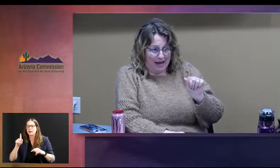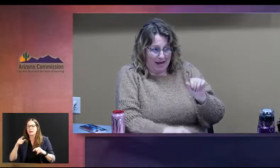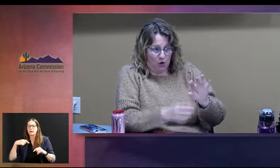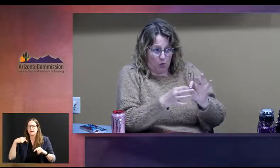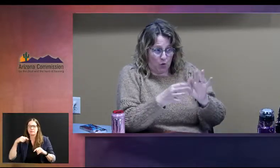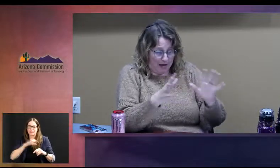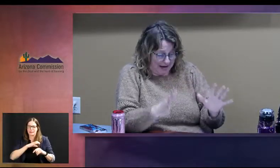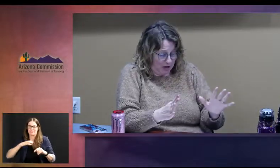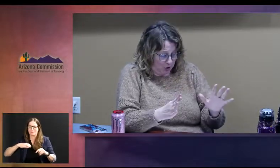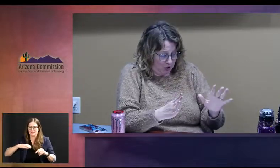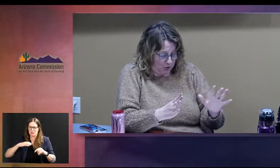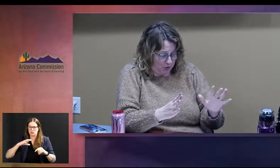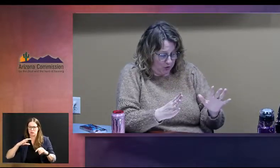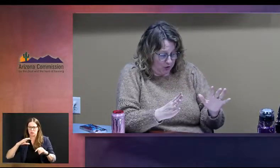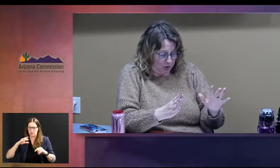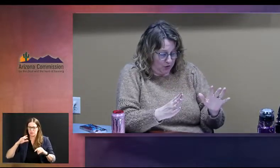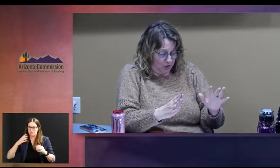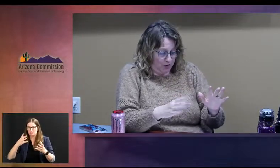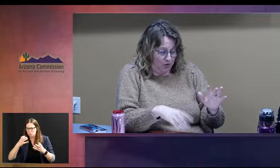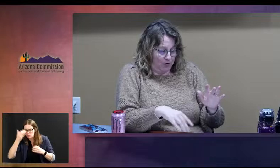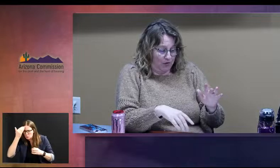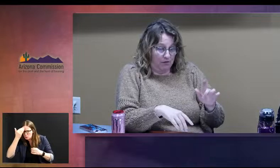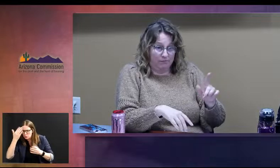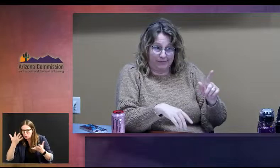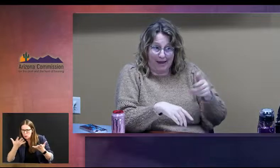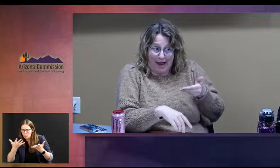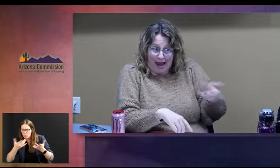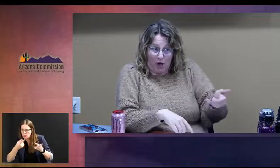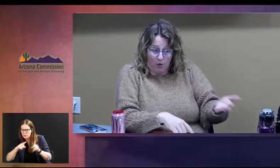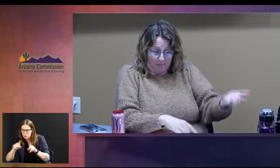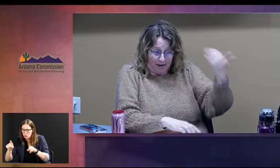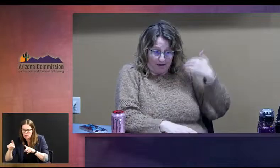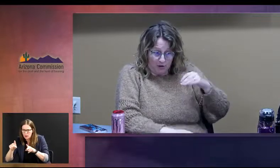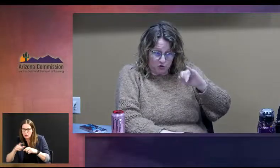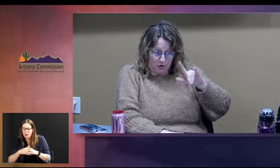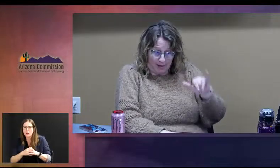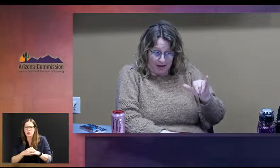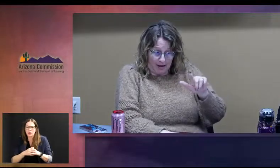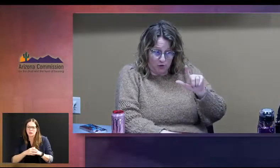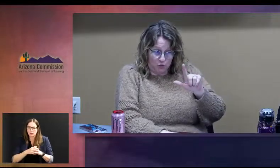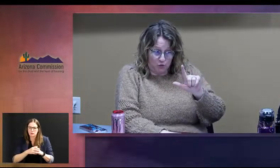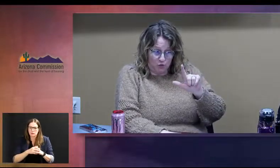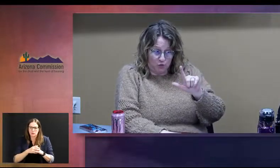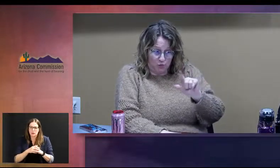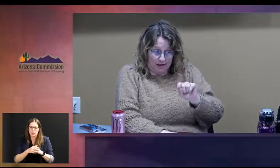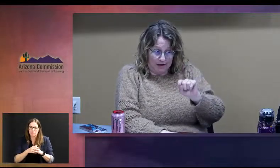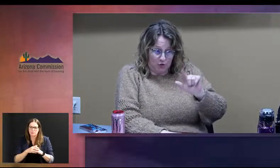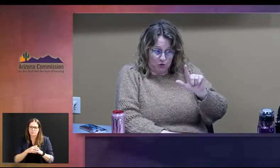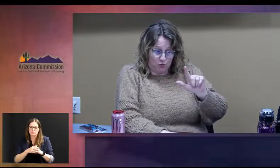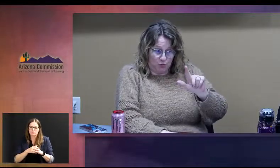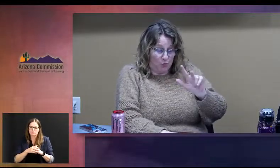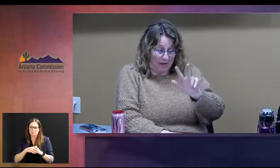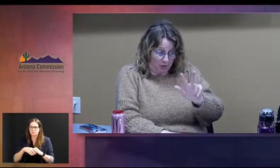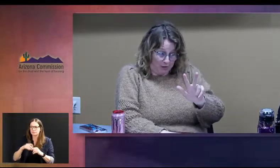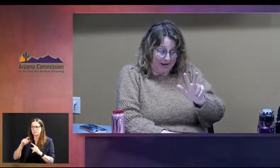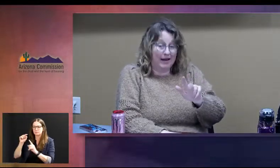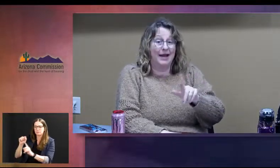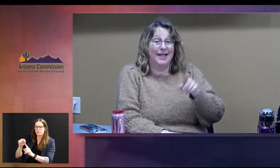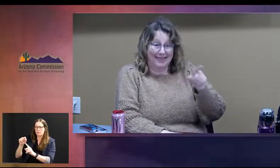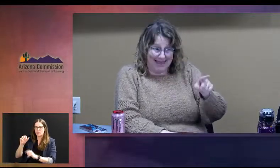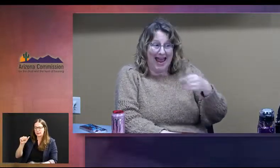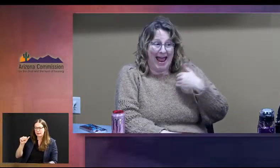And for clarification, that's Department of Child Safety. Right. So in terms of the ADA, I know back in